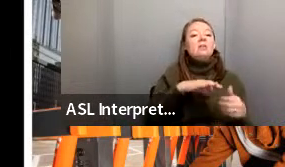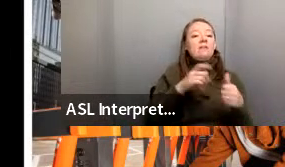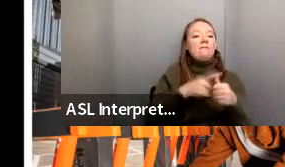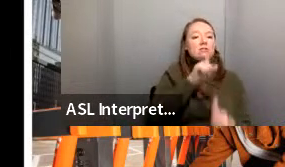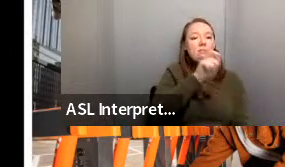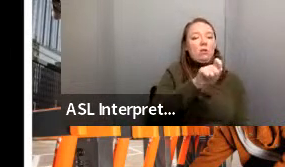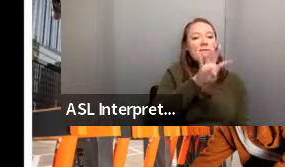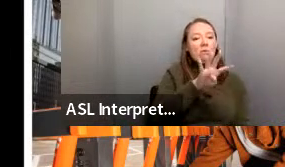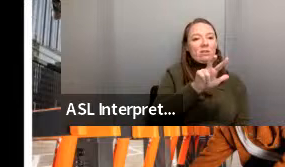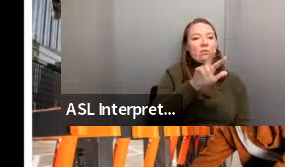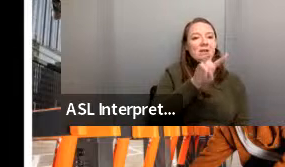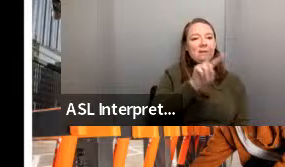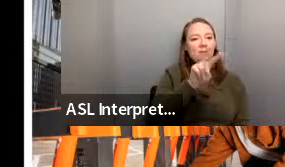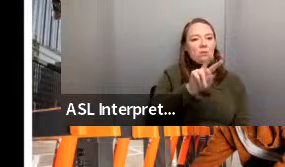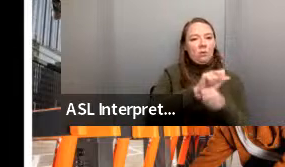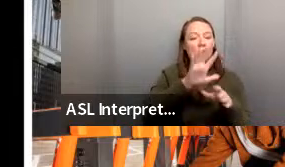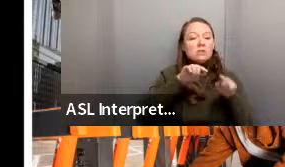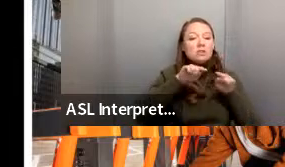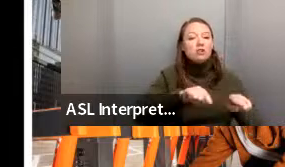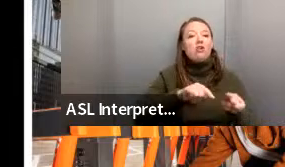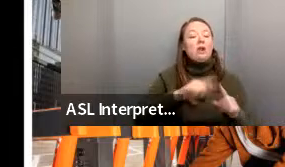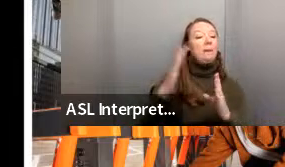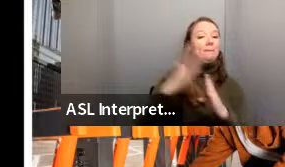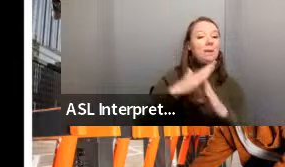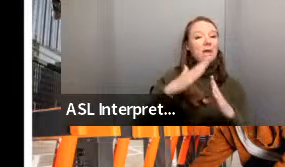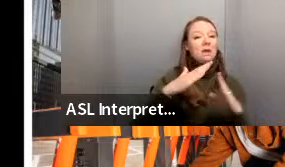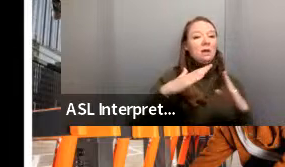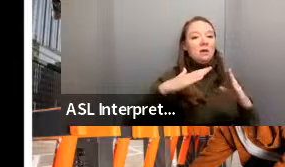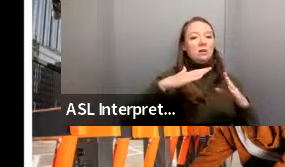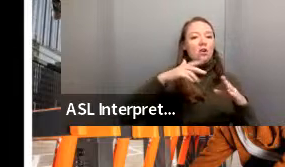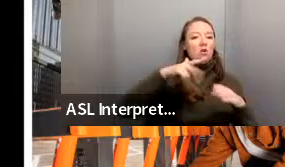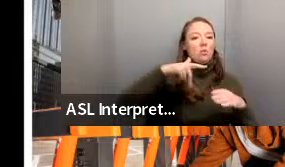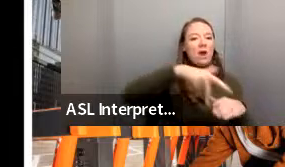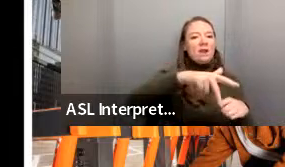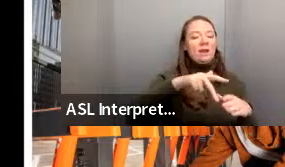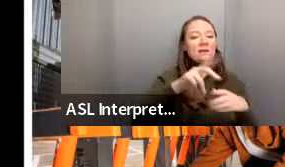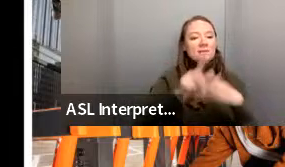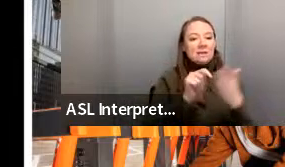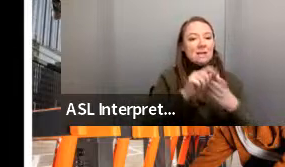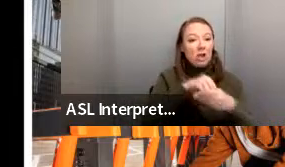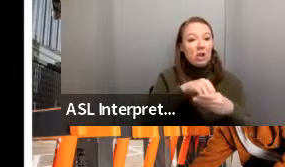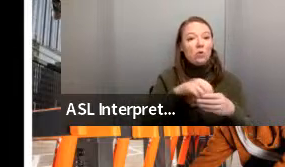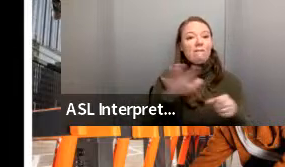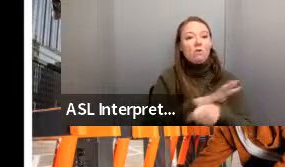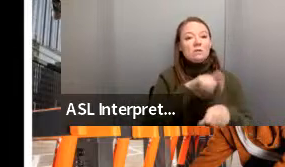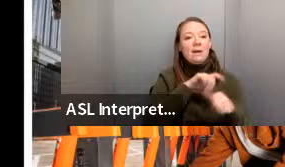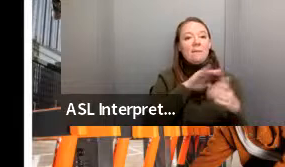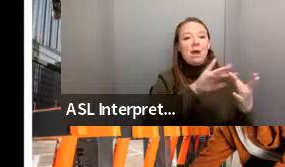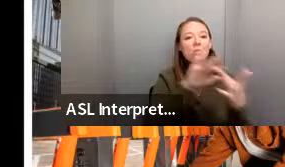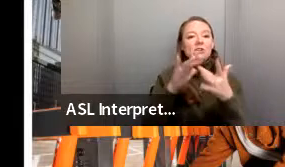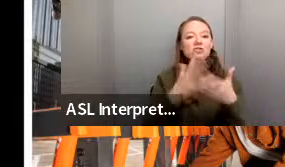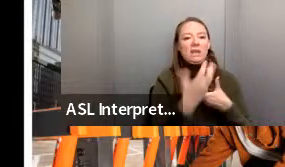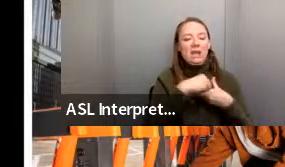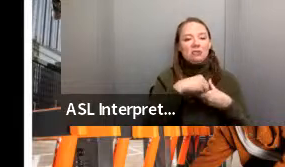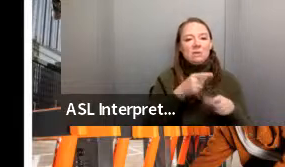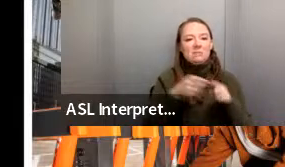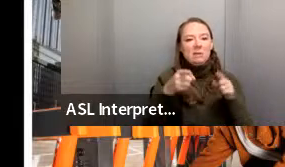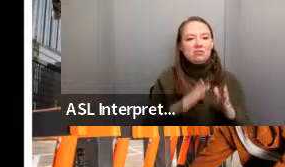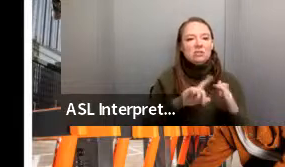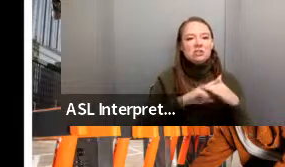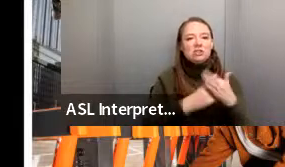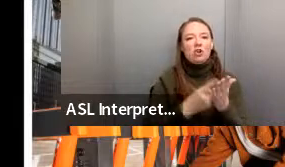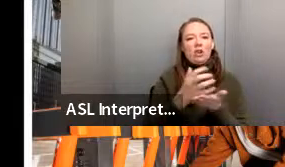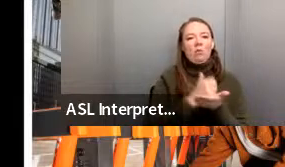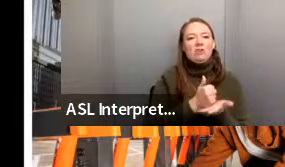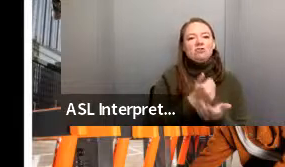peak riding season, including a full-time outreach and engagement specialist, and our starting wage is $16.75 an hour.